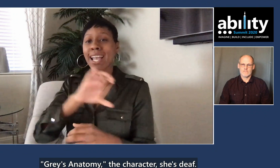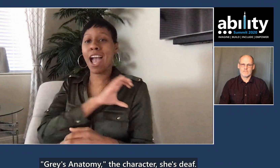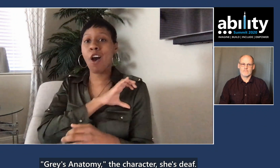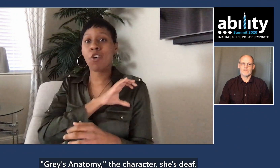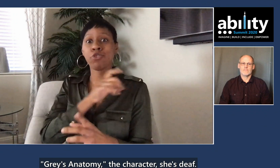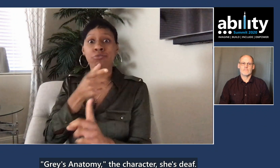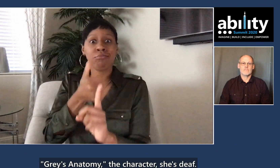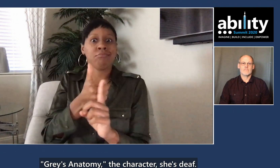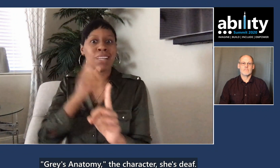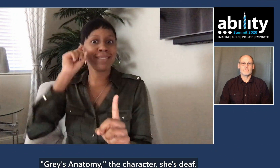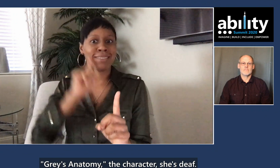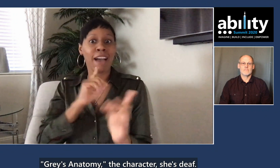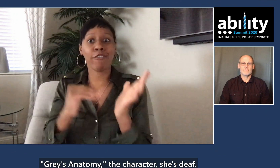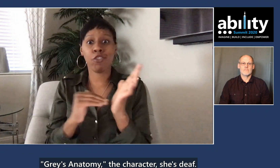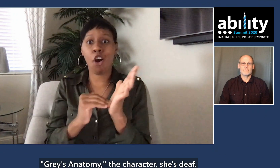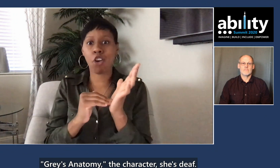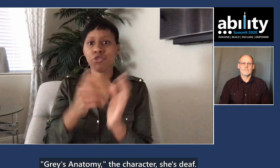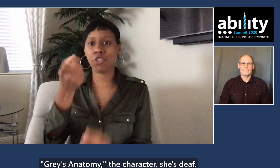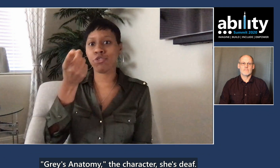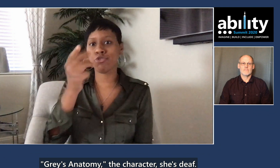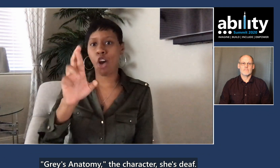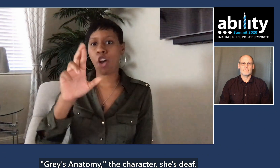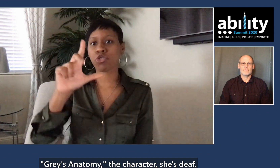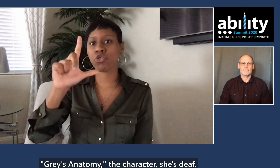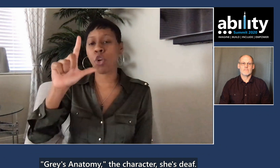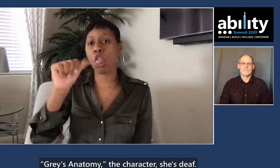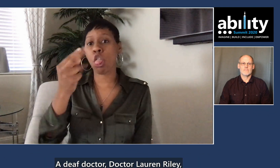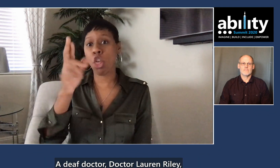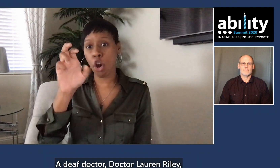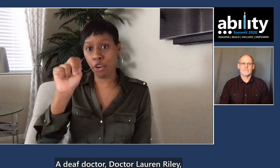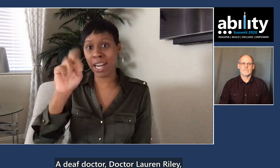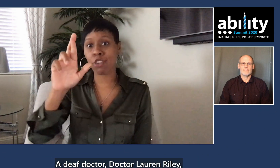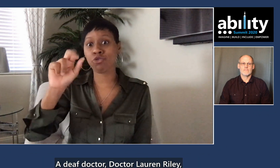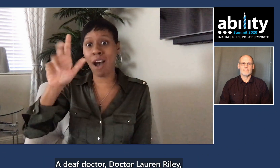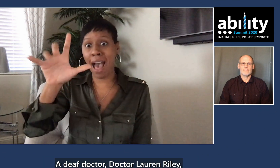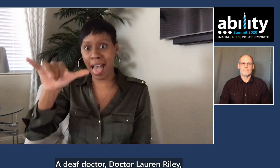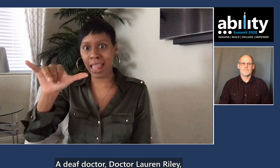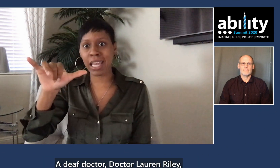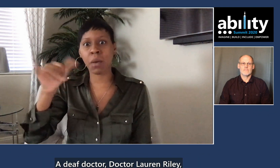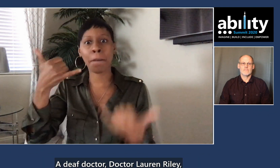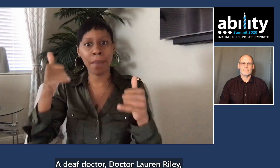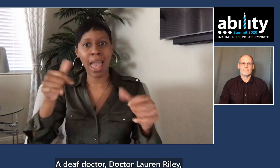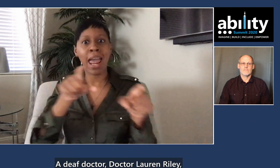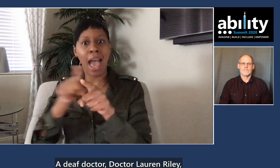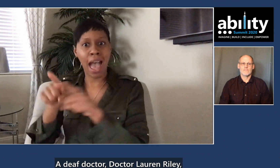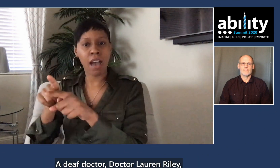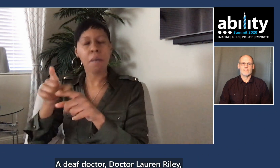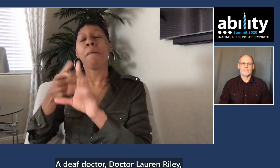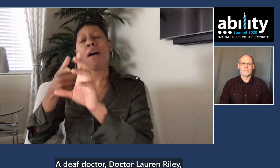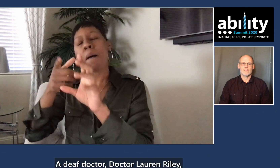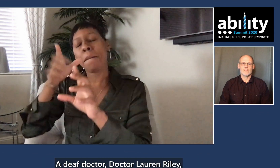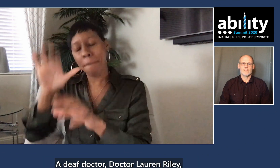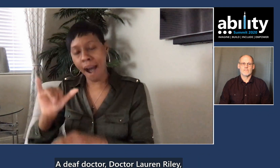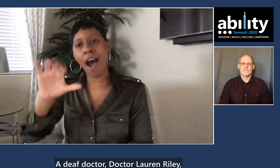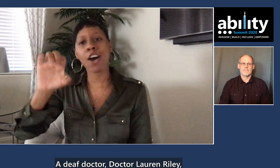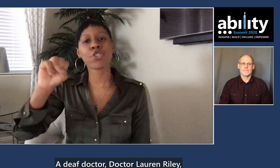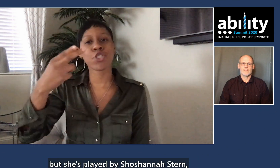Grey's Anatomy, the character, she's deaf, a deaf doctor, Dr. Lauren Riley.